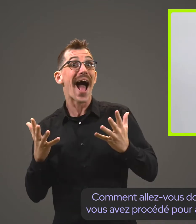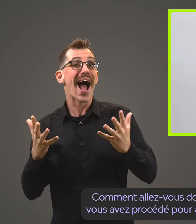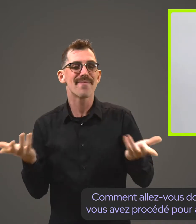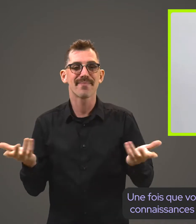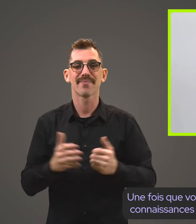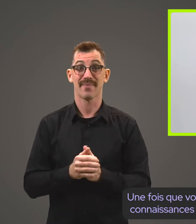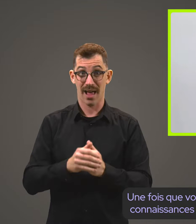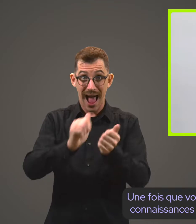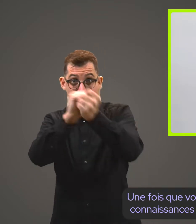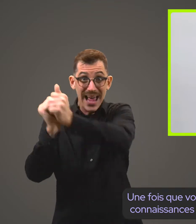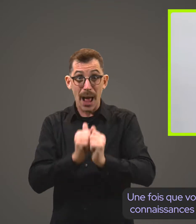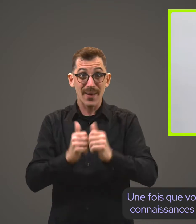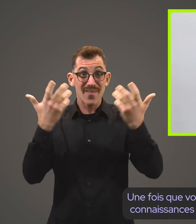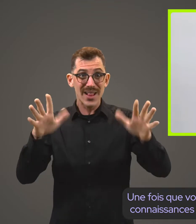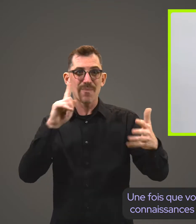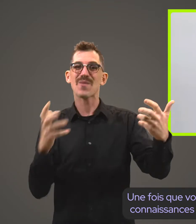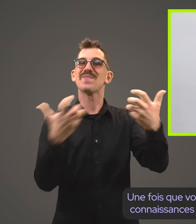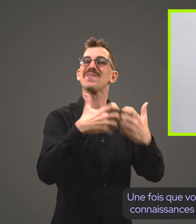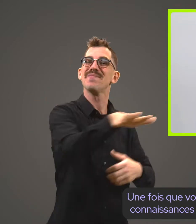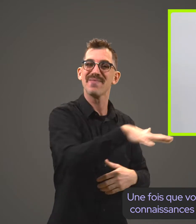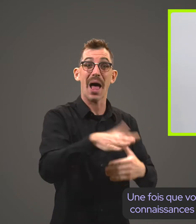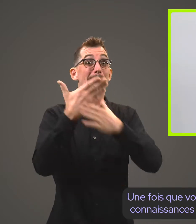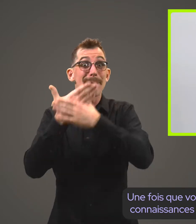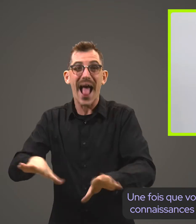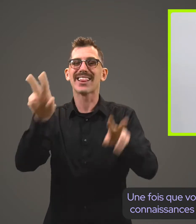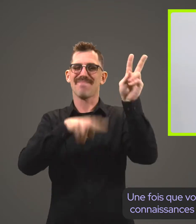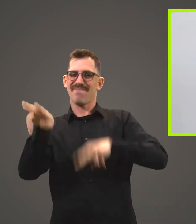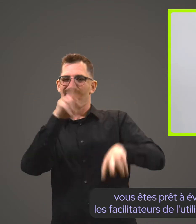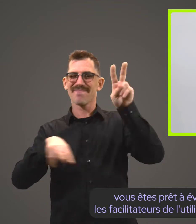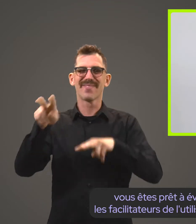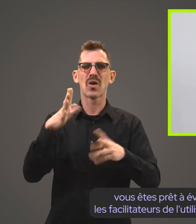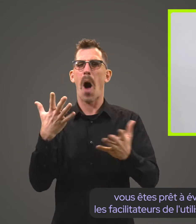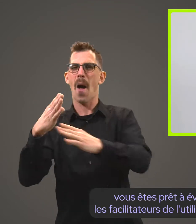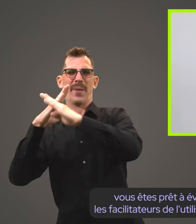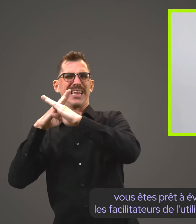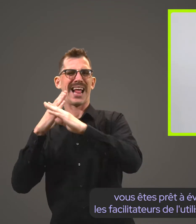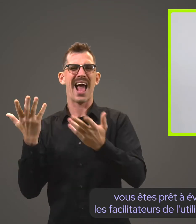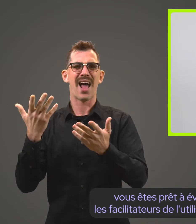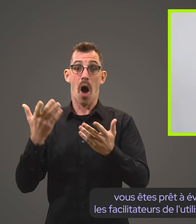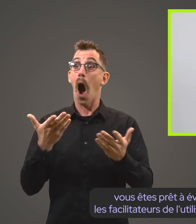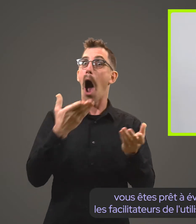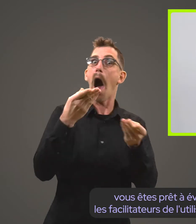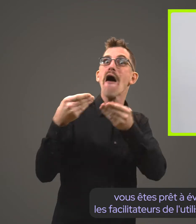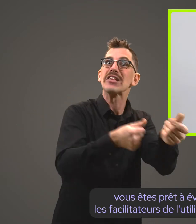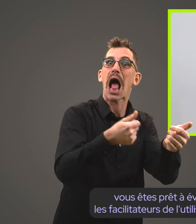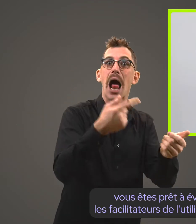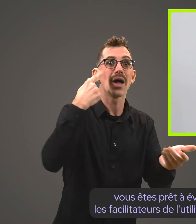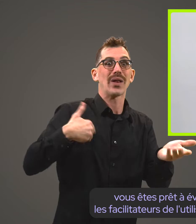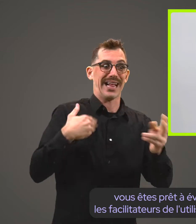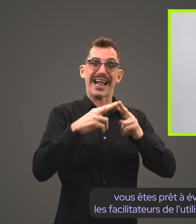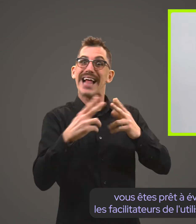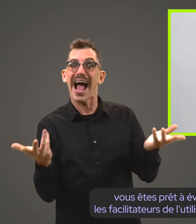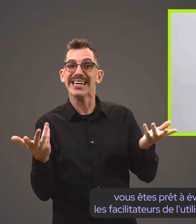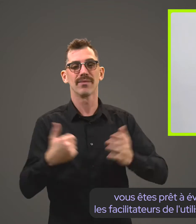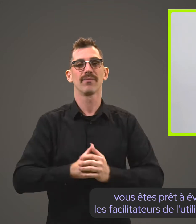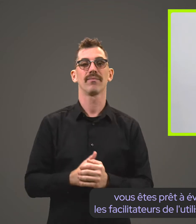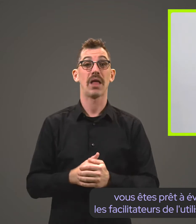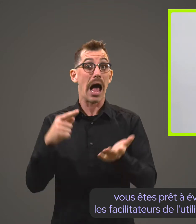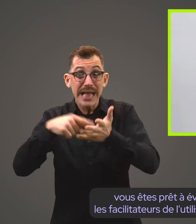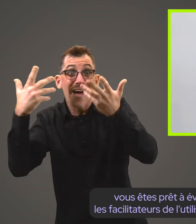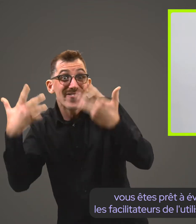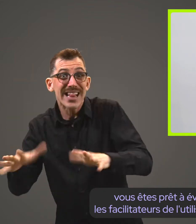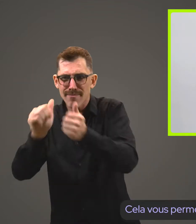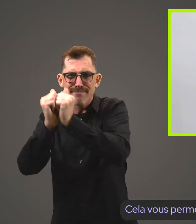knowledge? Once you have adapted the knowledge to the local context, you are ready to assess barriers and facilitators to knowledge